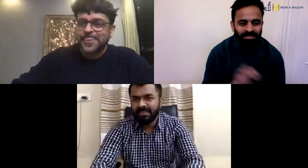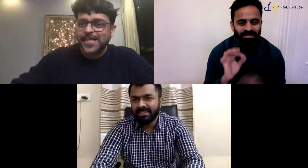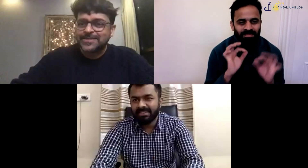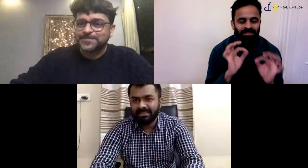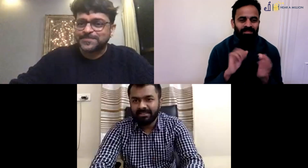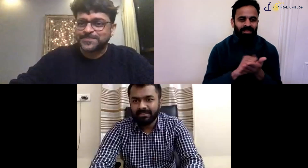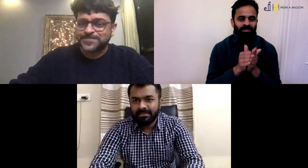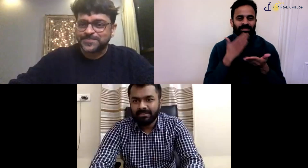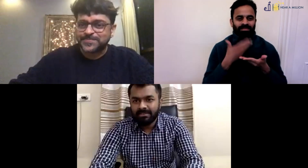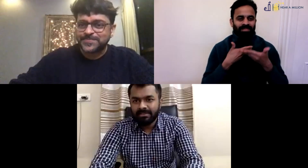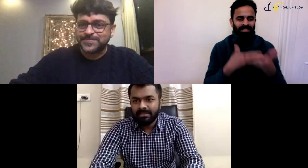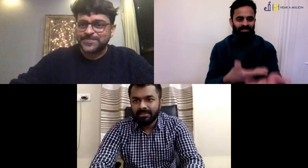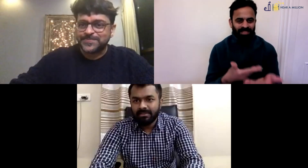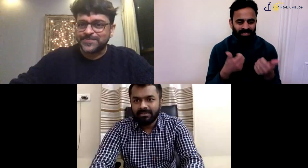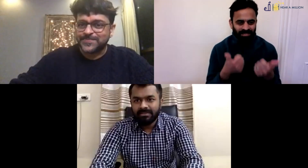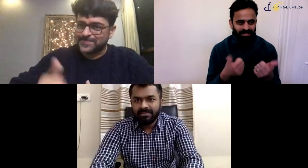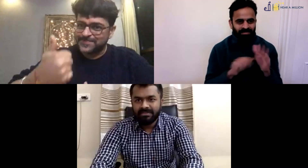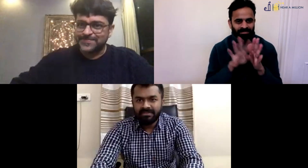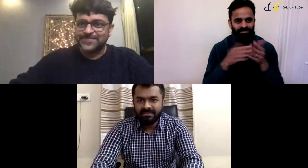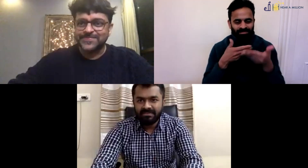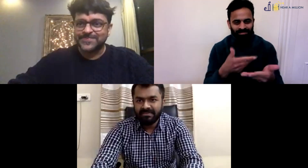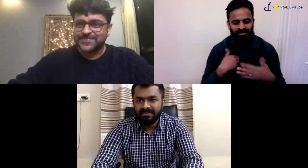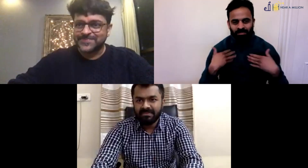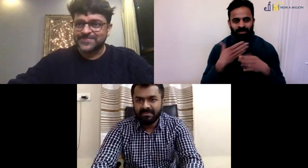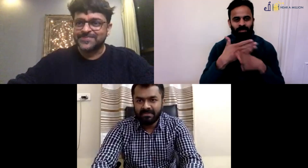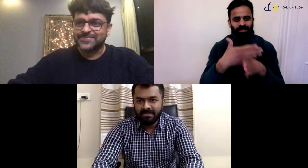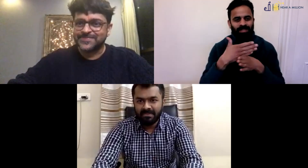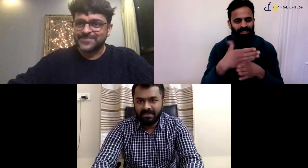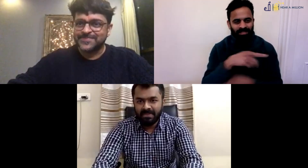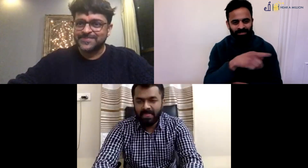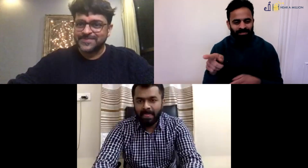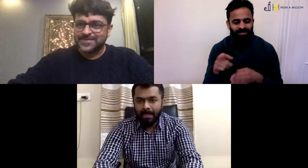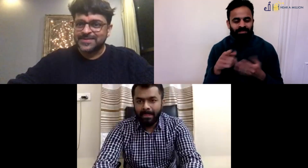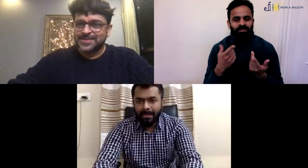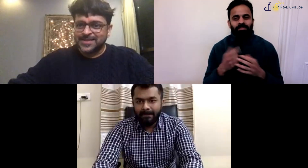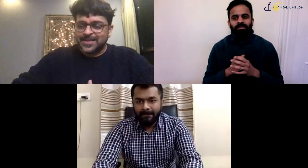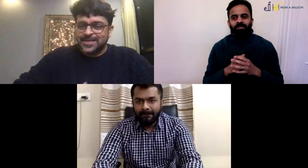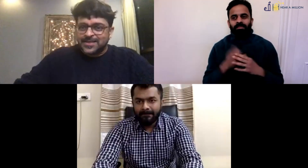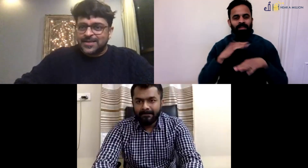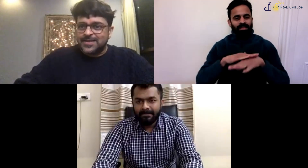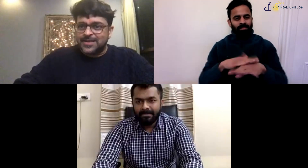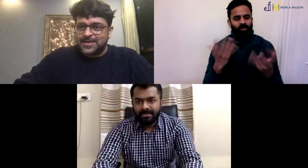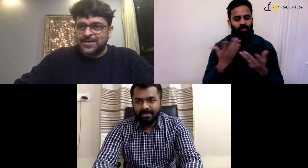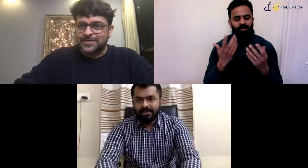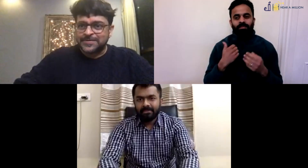Yeah, I can voice Manisha. Thank you for inviting me here, a million. Thank you so much. And how